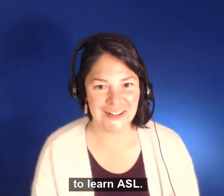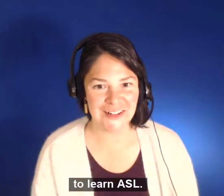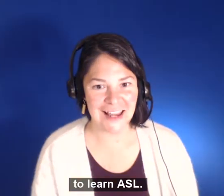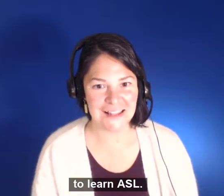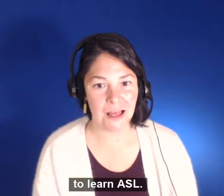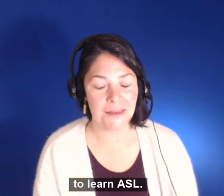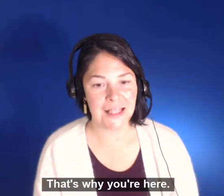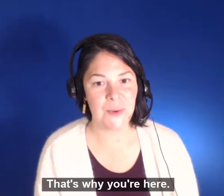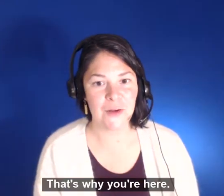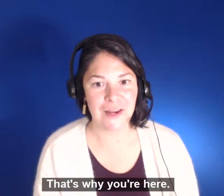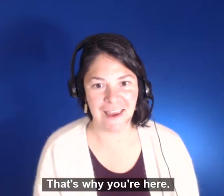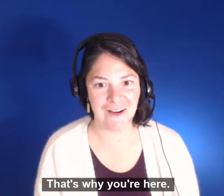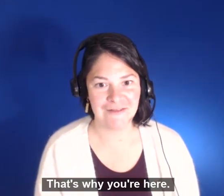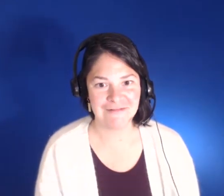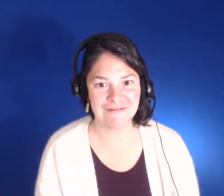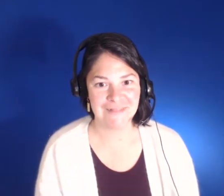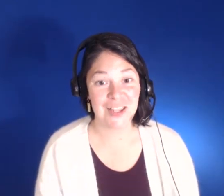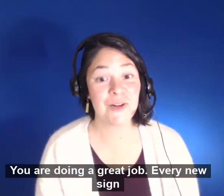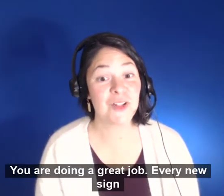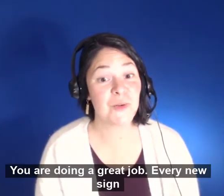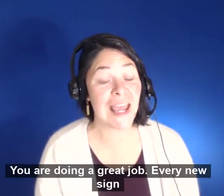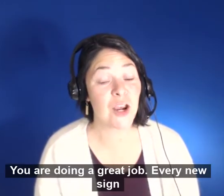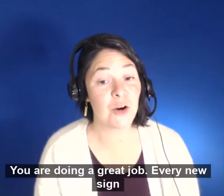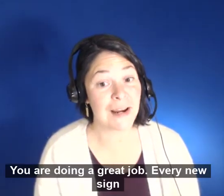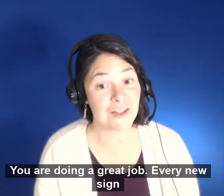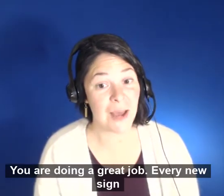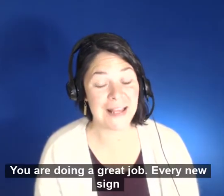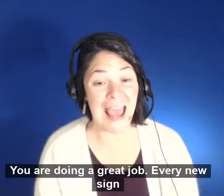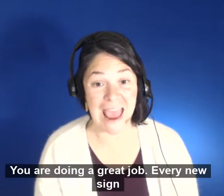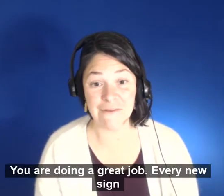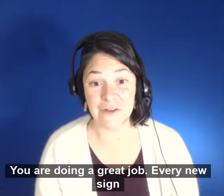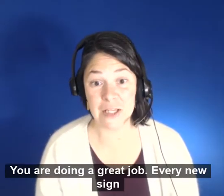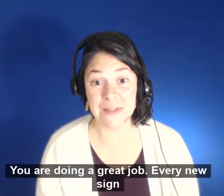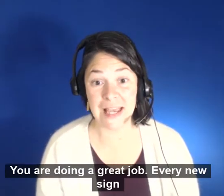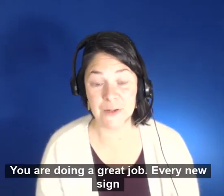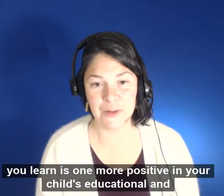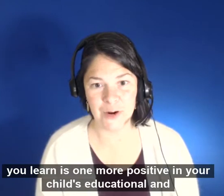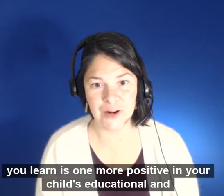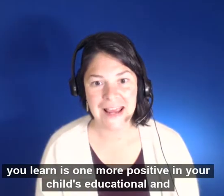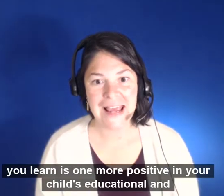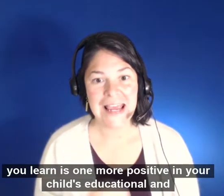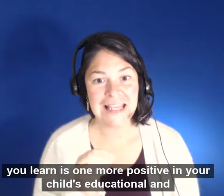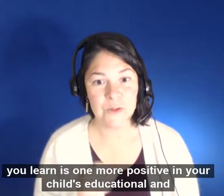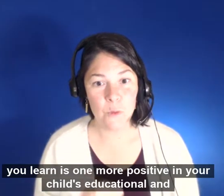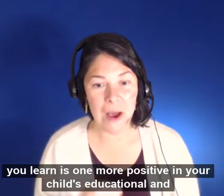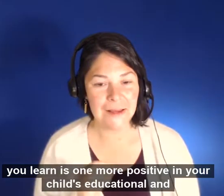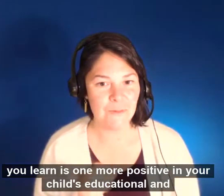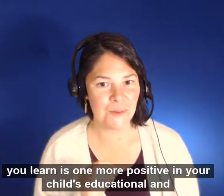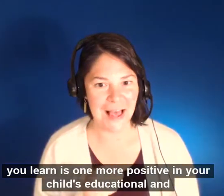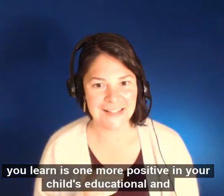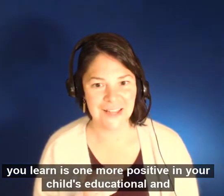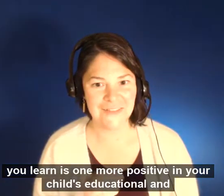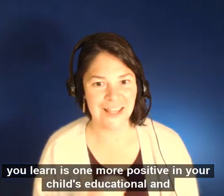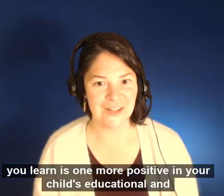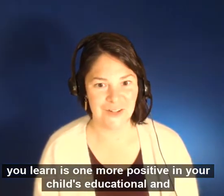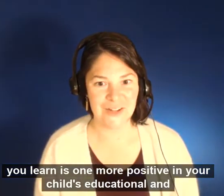learn ASL. That's why you're here. You are doing a great job, and every new sign you learn is one more positive in your